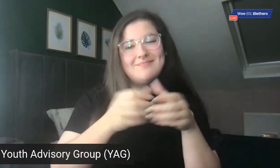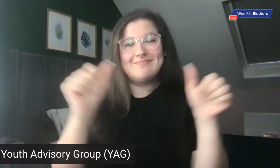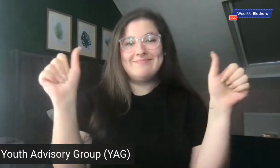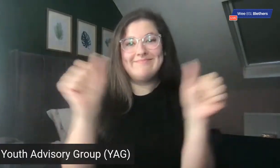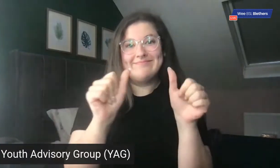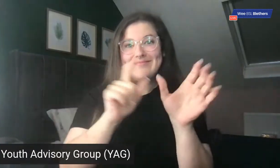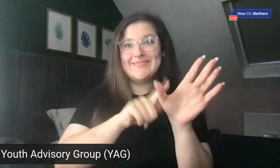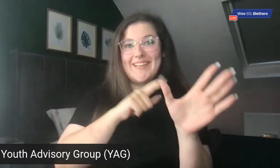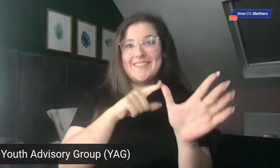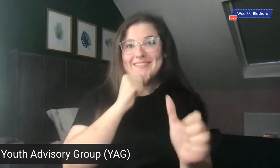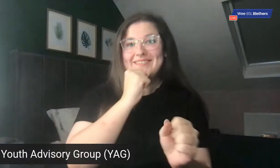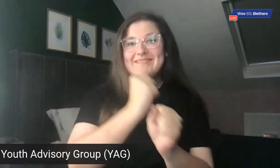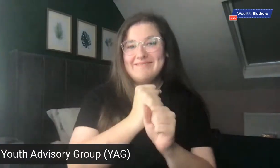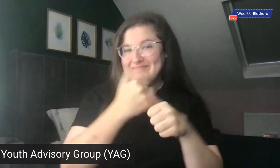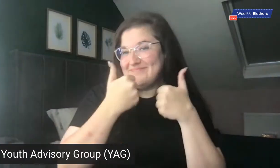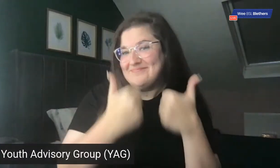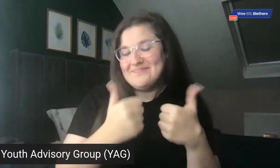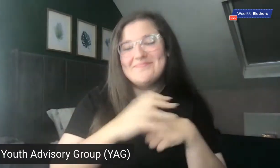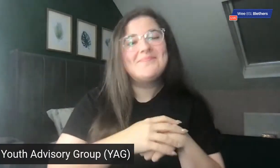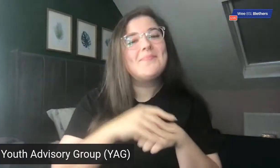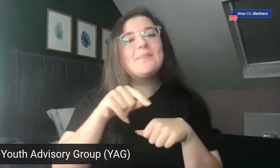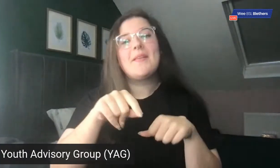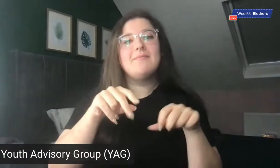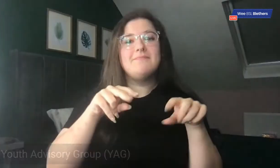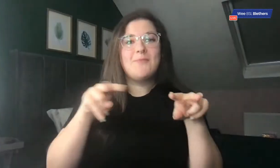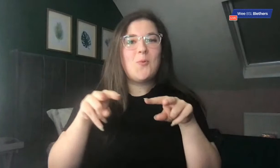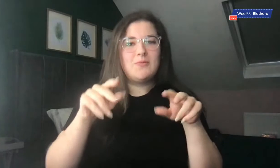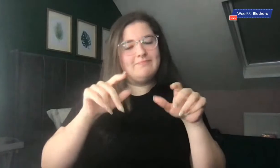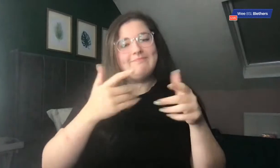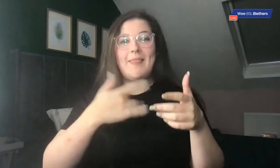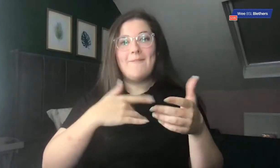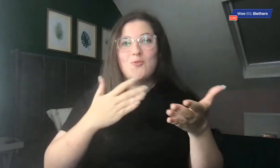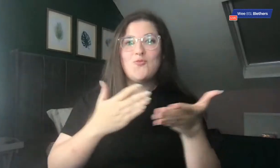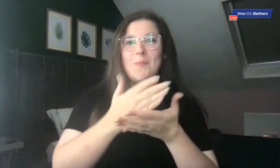and I'm involved in the youth advisory group YAG for short.